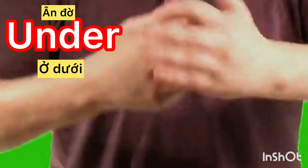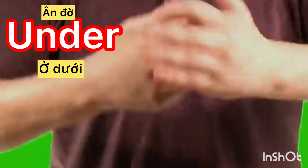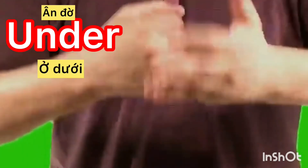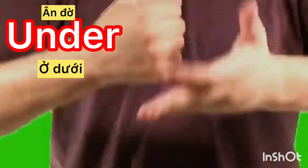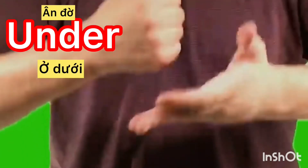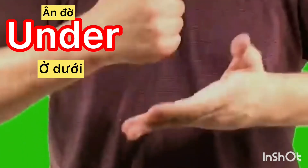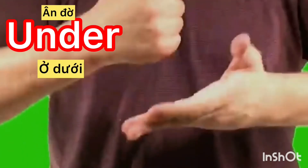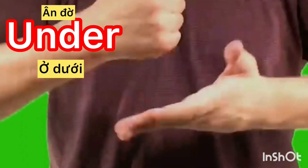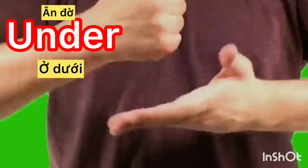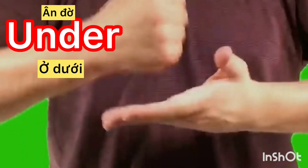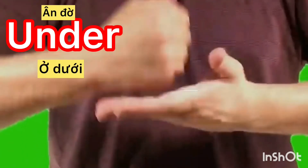Under.